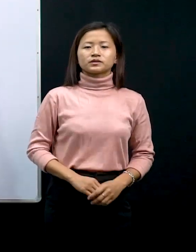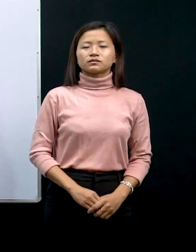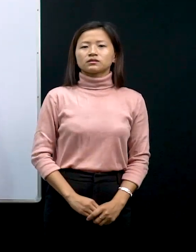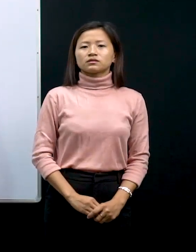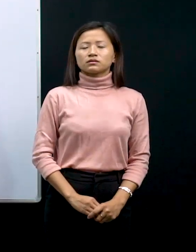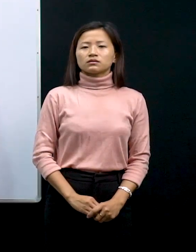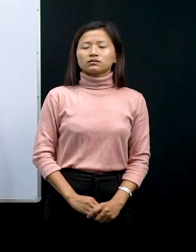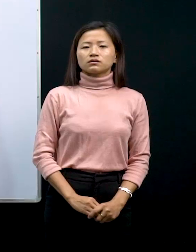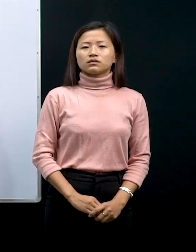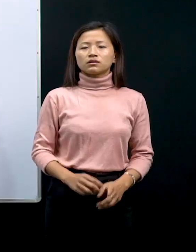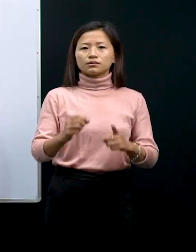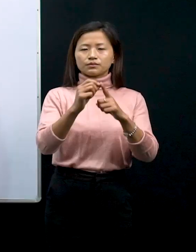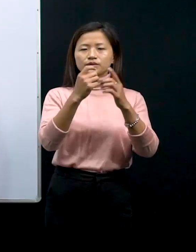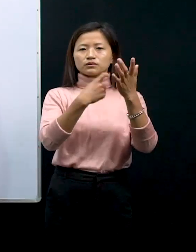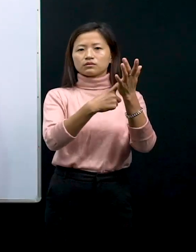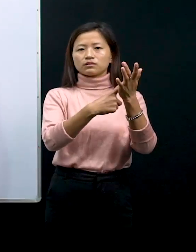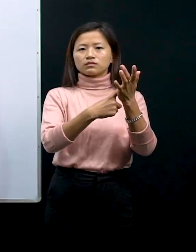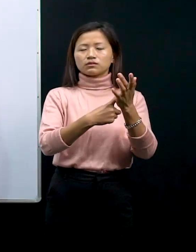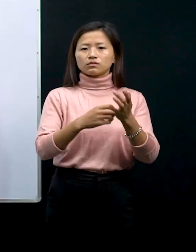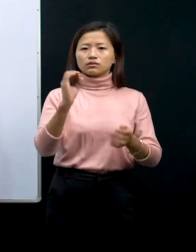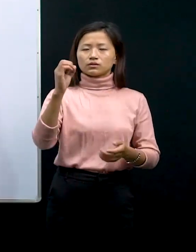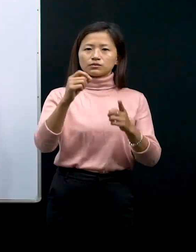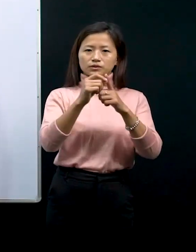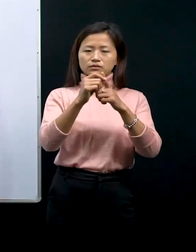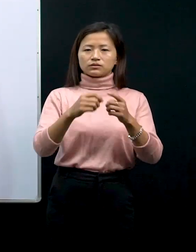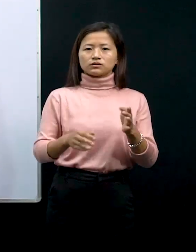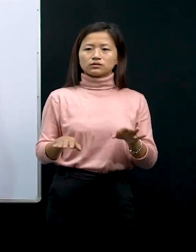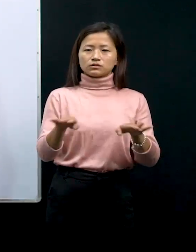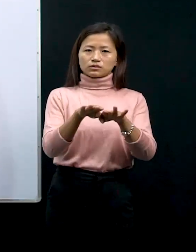PQO, OP coming, PRO, again OP coming. So OP is a common.